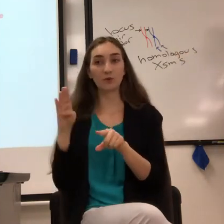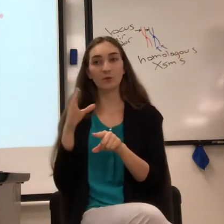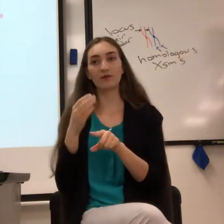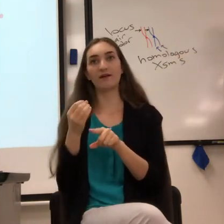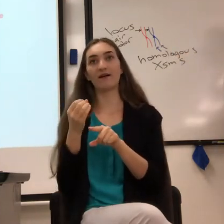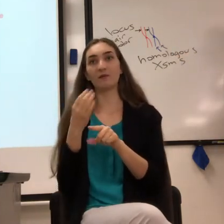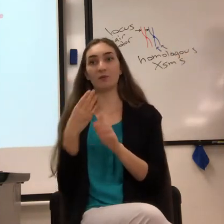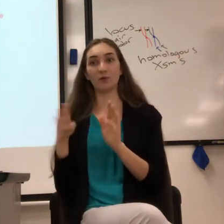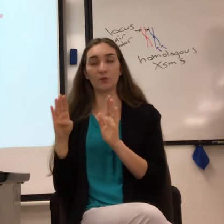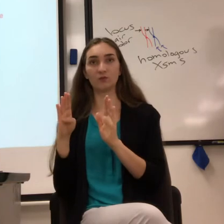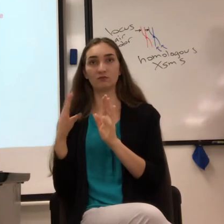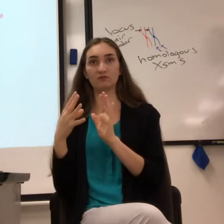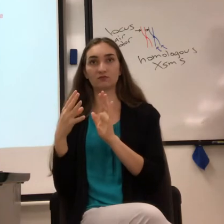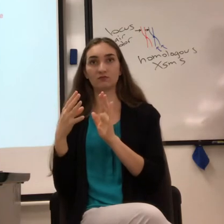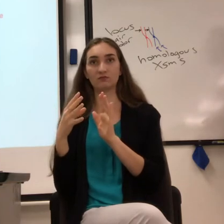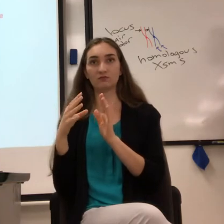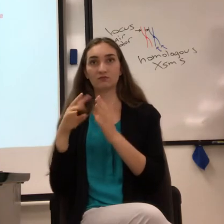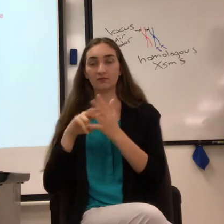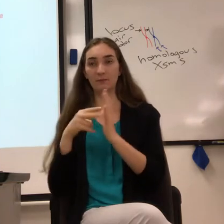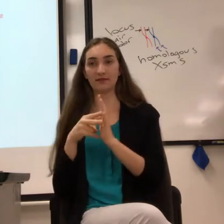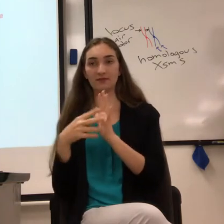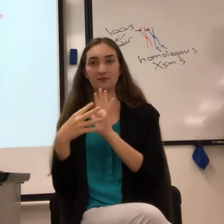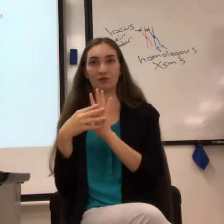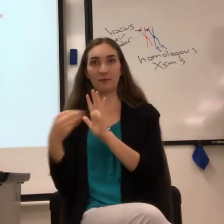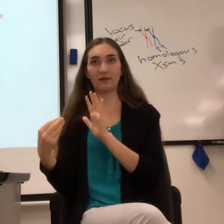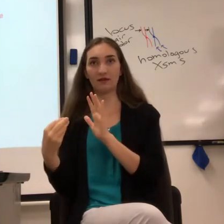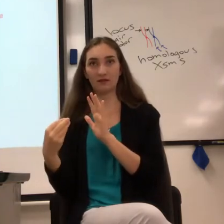copy, okay?